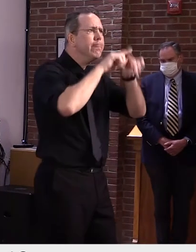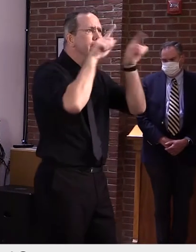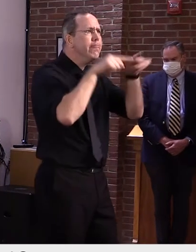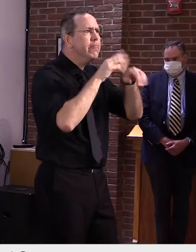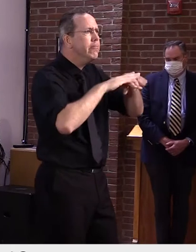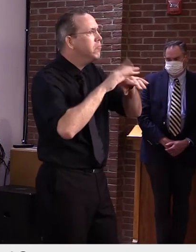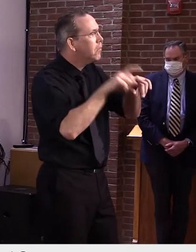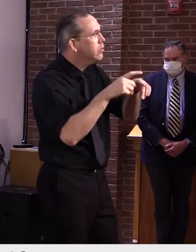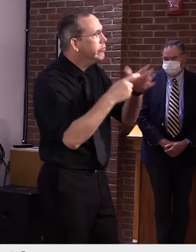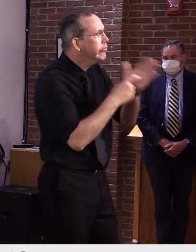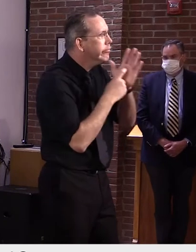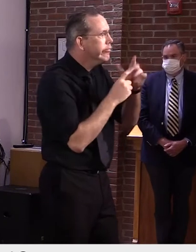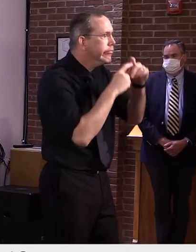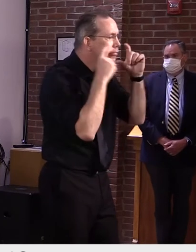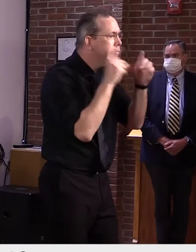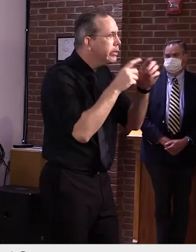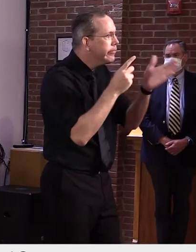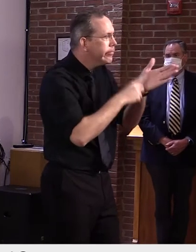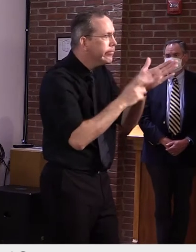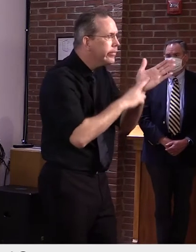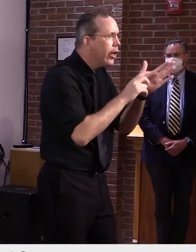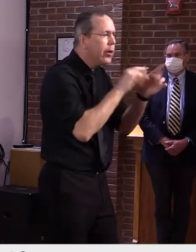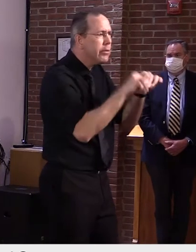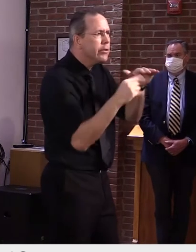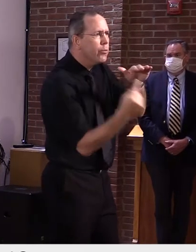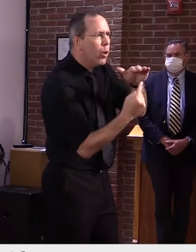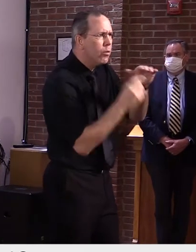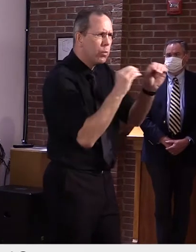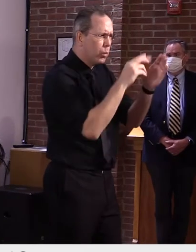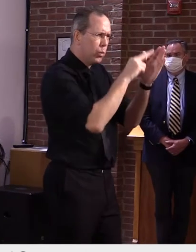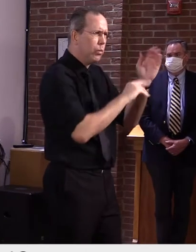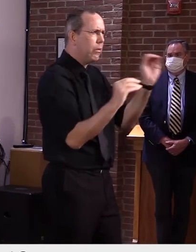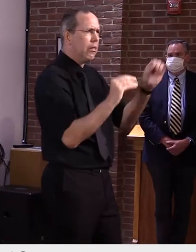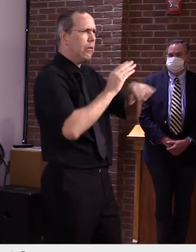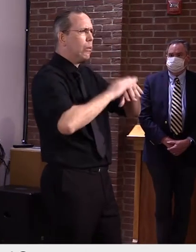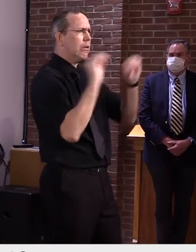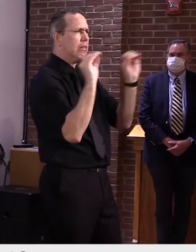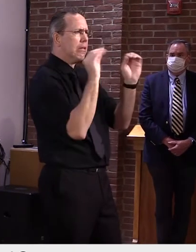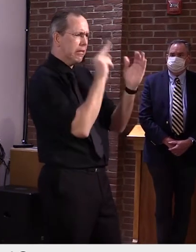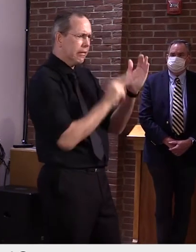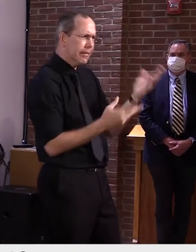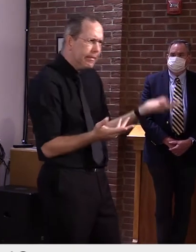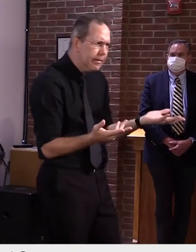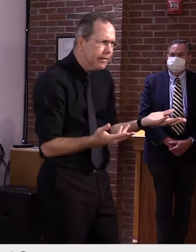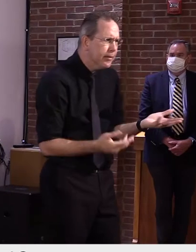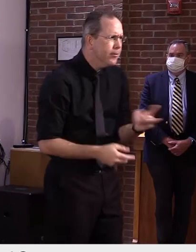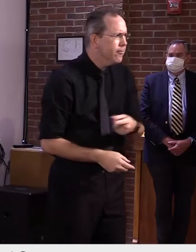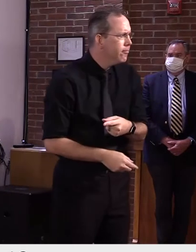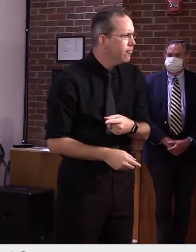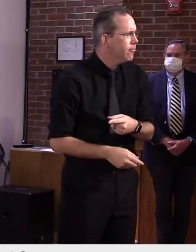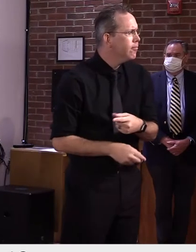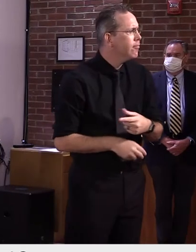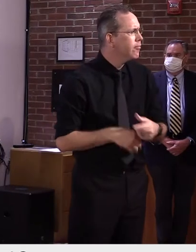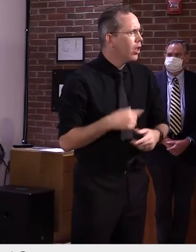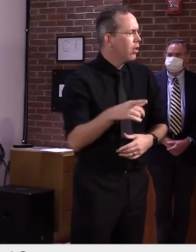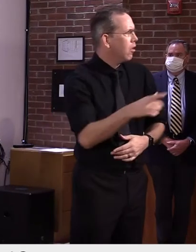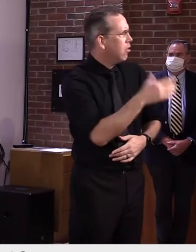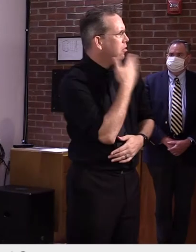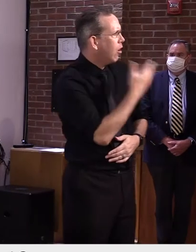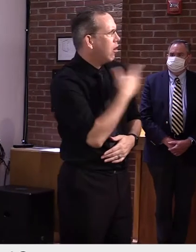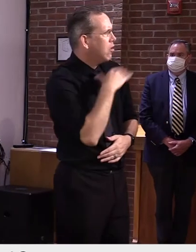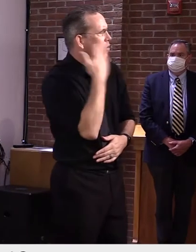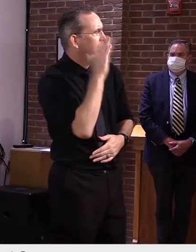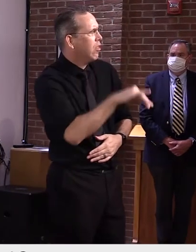yeah sean if you can provide that information that'd be be helpful to us so that we could follow up will do thank you